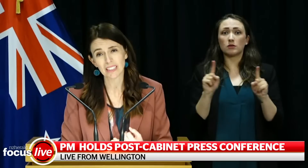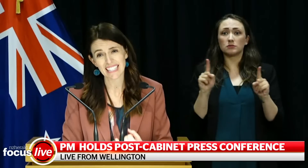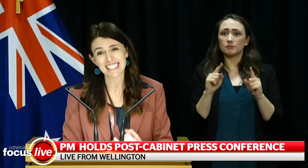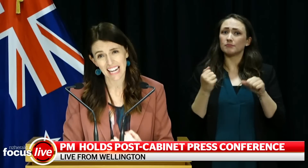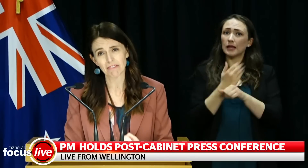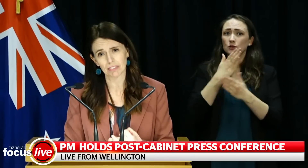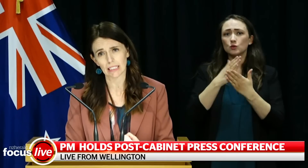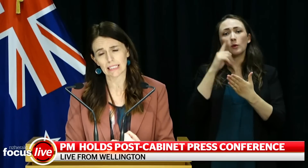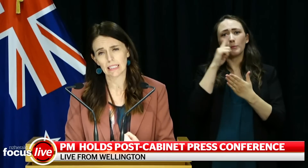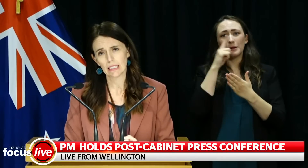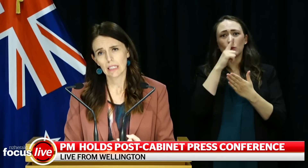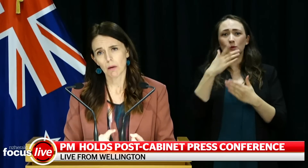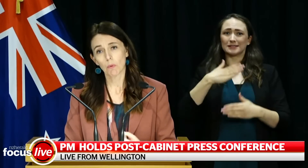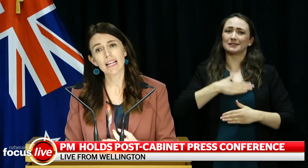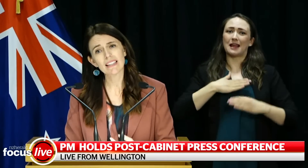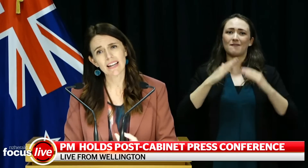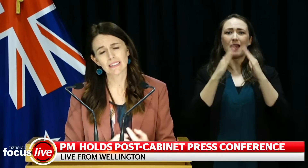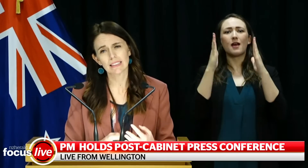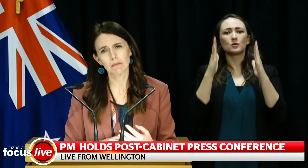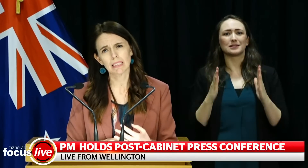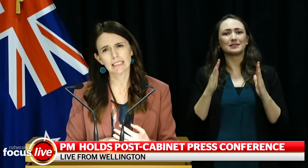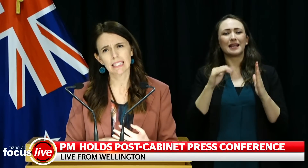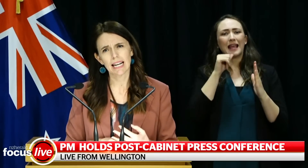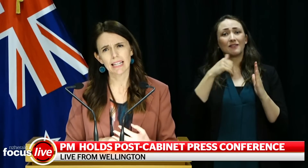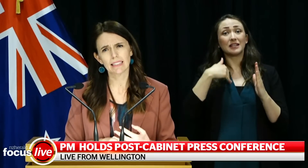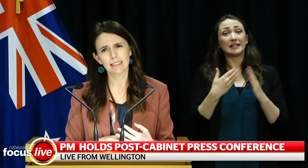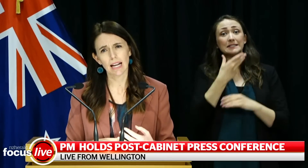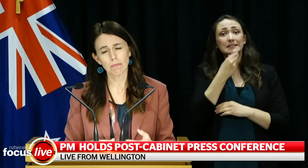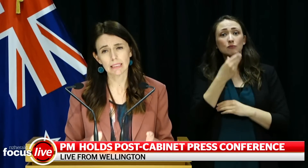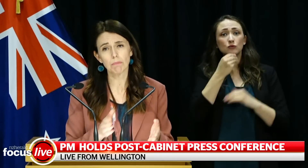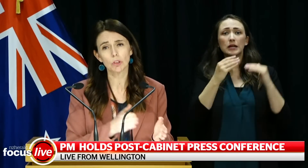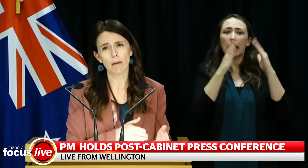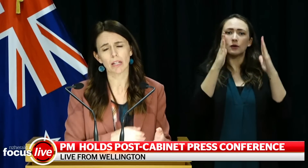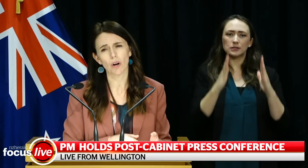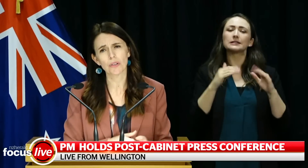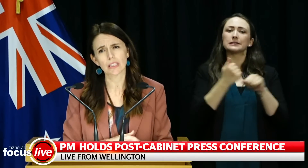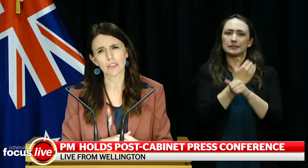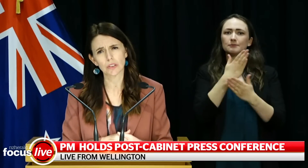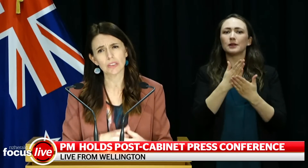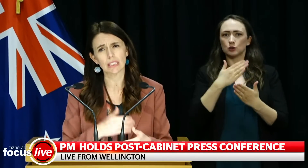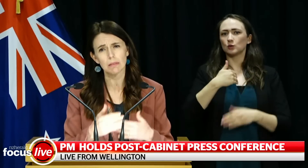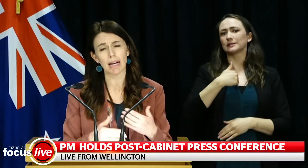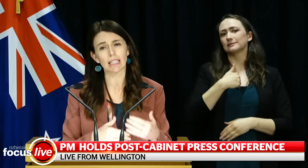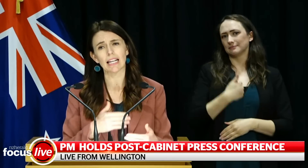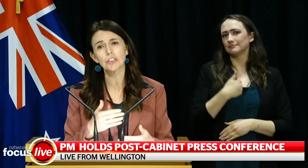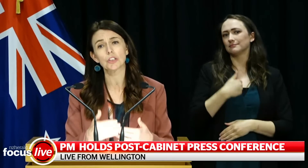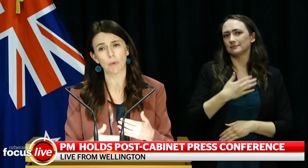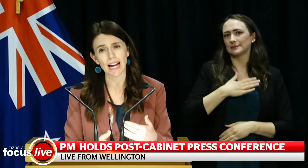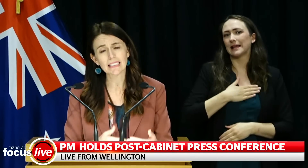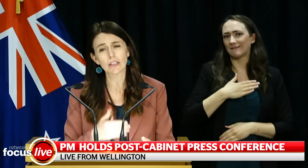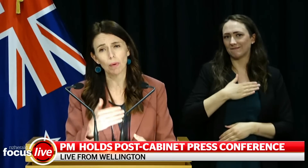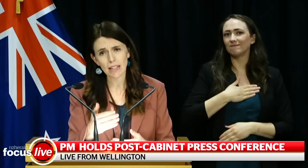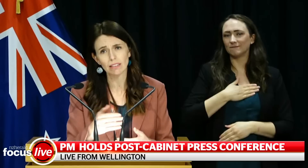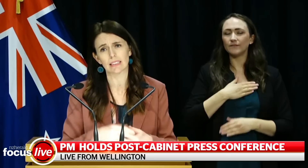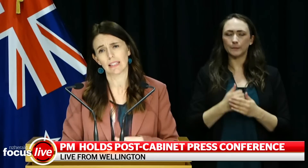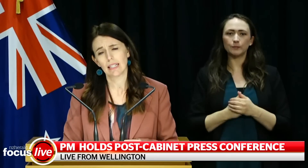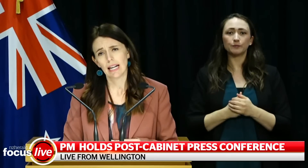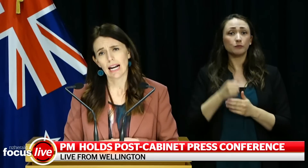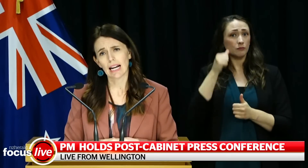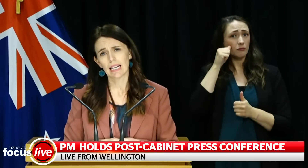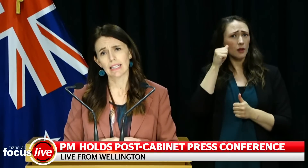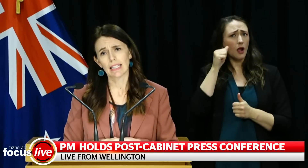but doing that safely. I'm aware that the Minister had some time ago concerns and some allegations raised